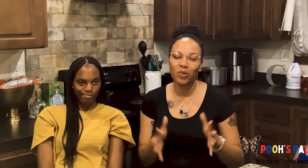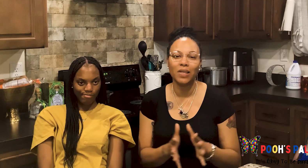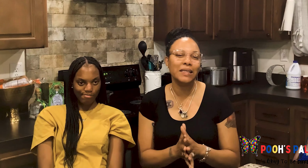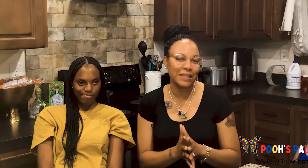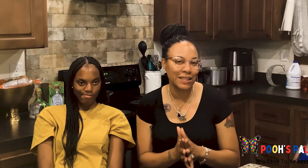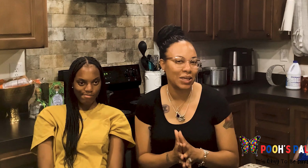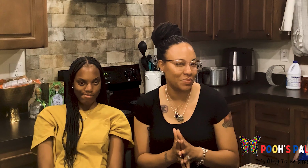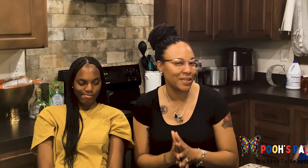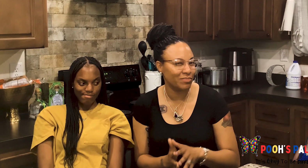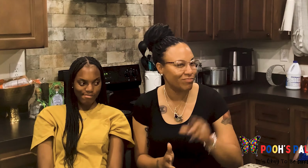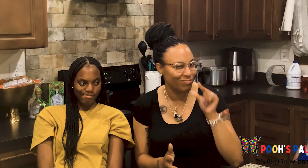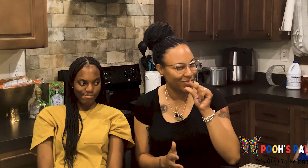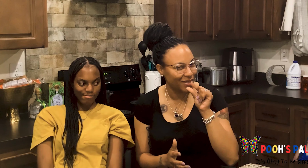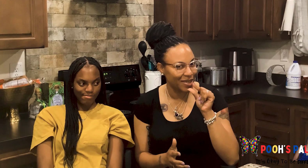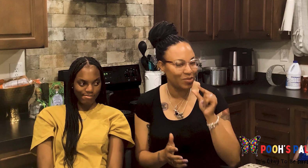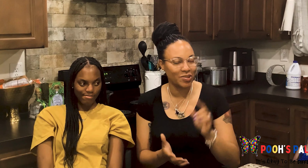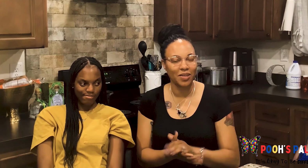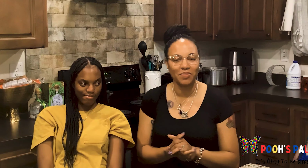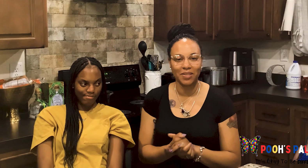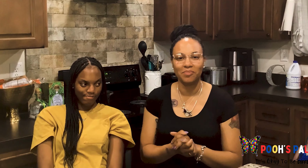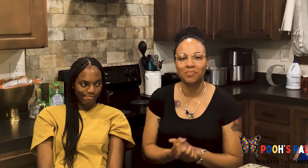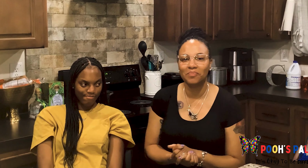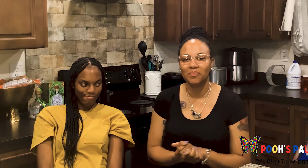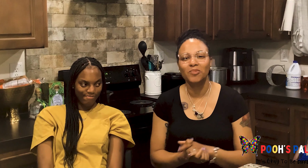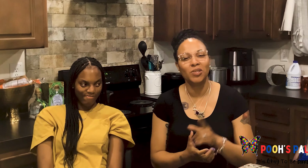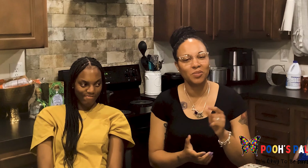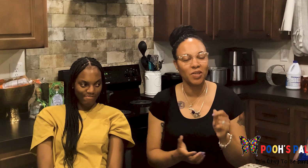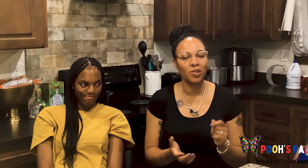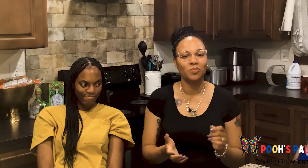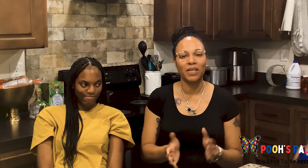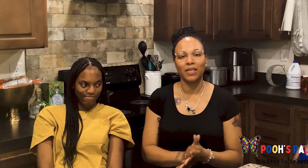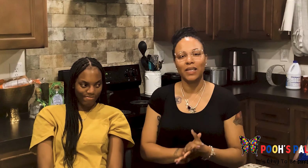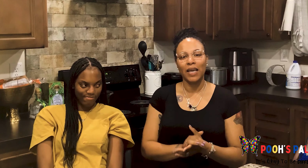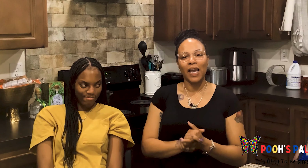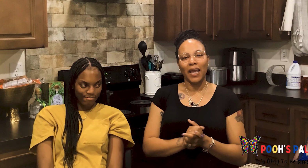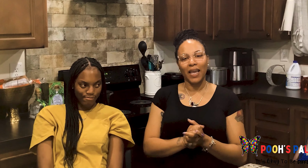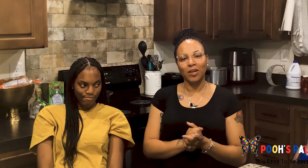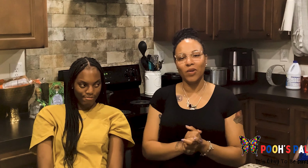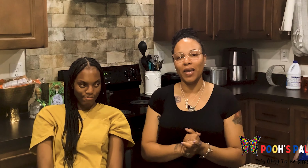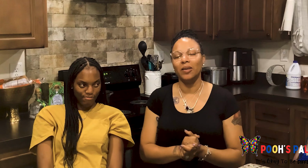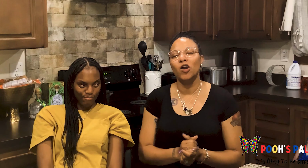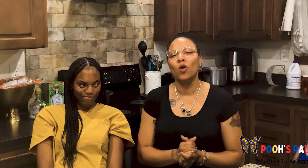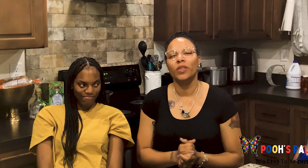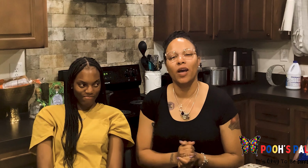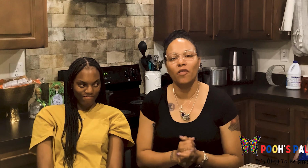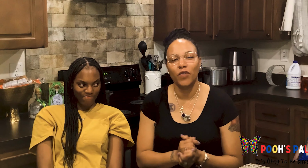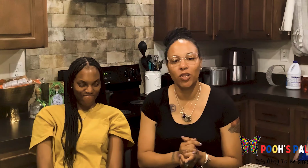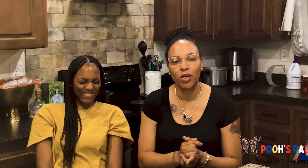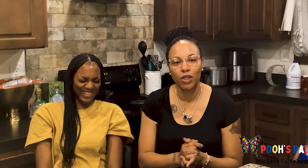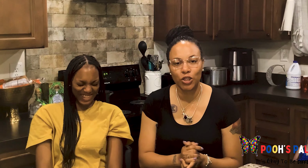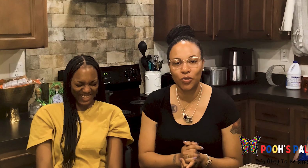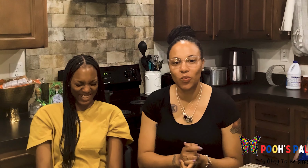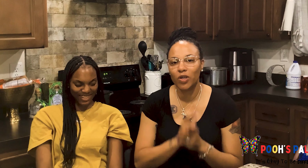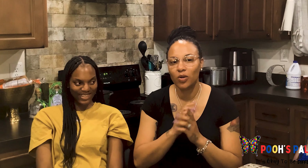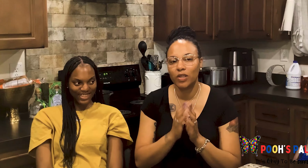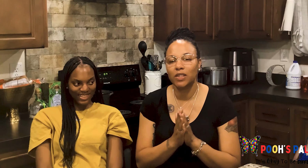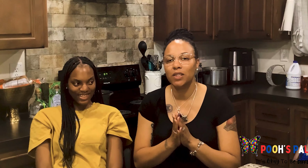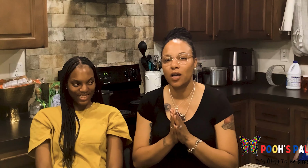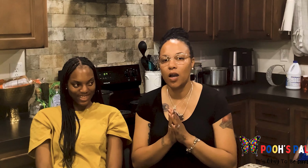little something, just a little something. Trust me a little bit. Anyway, without further ado, we're going to start